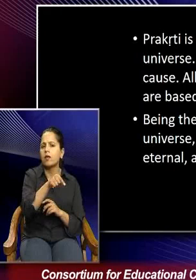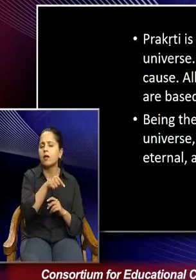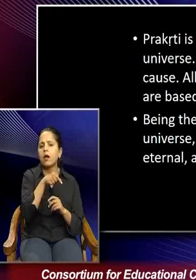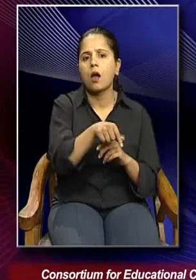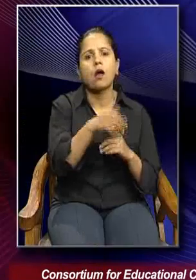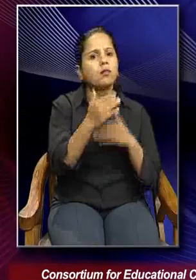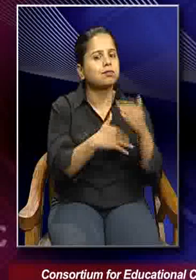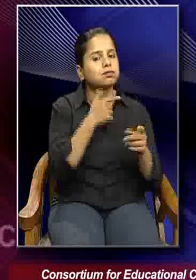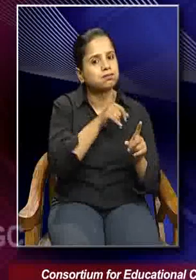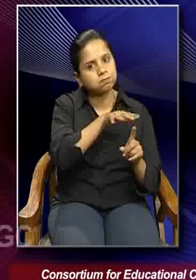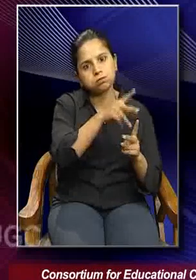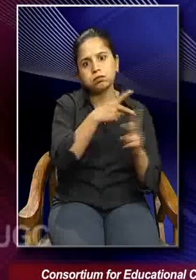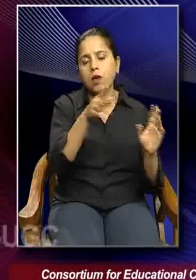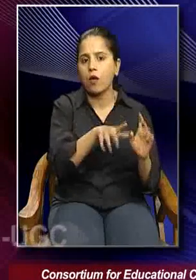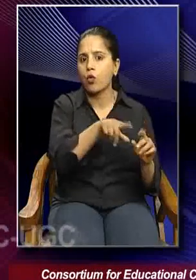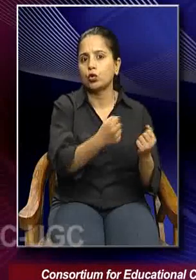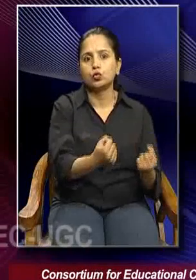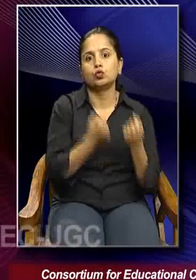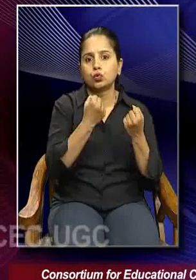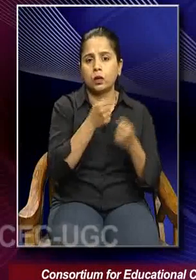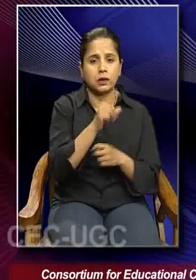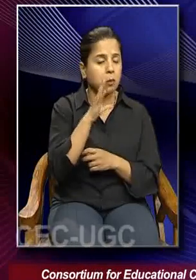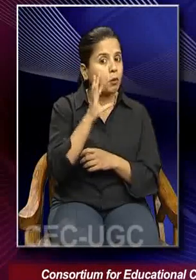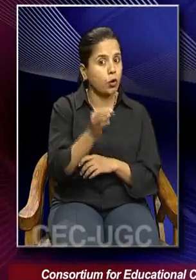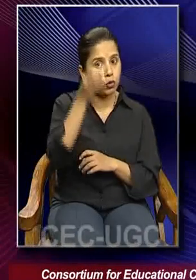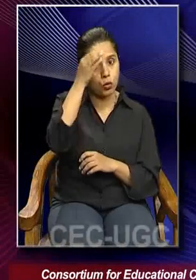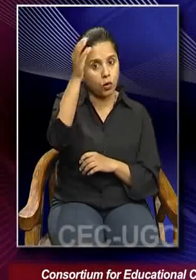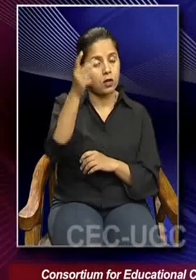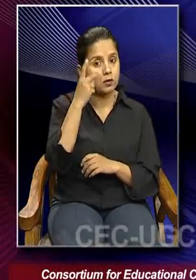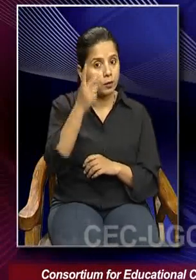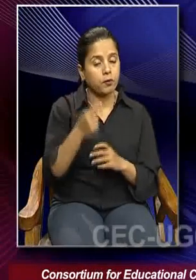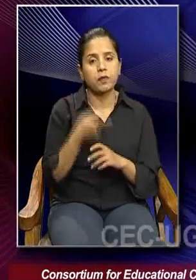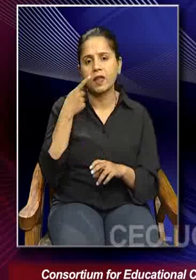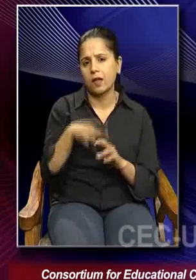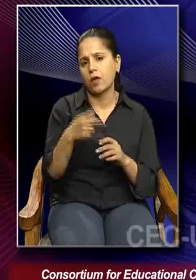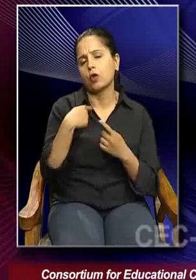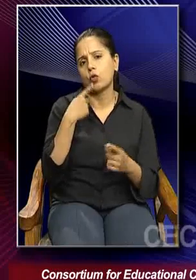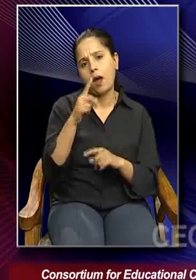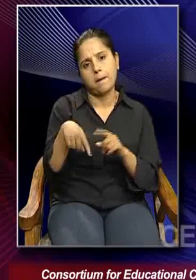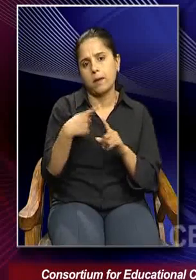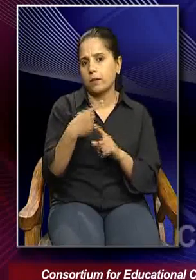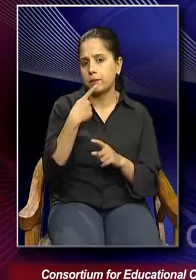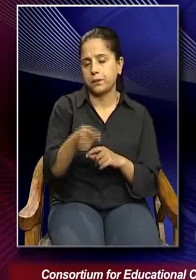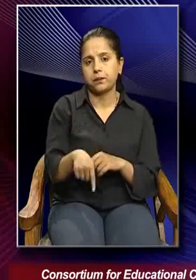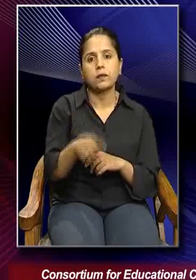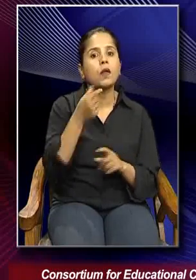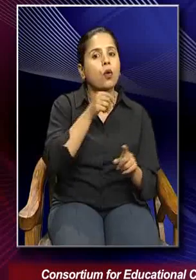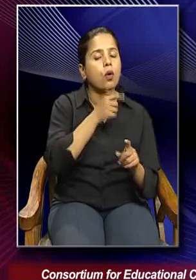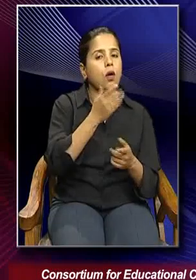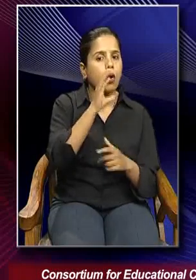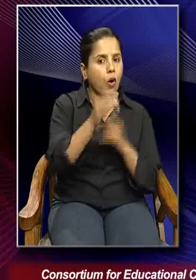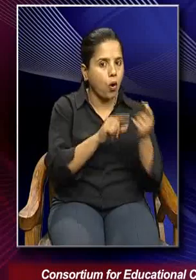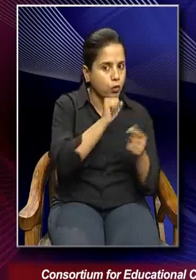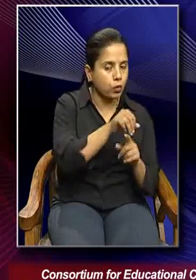all-pervading. This is a very important concept here, because if we are talking about the cause and effect